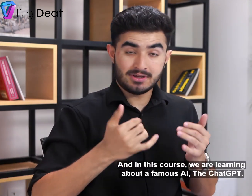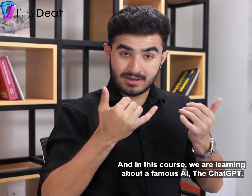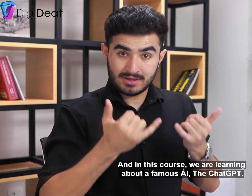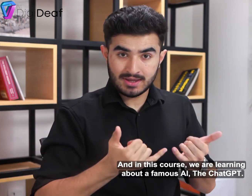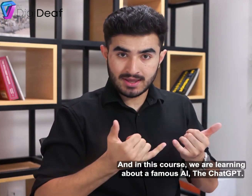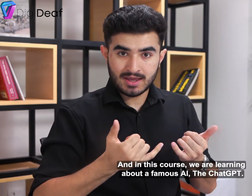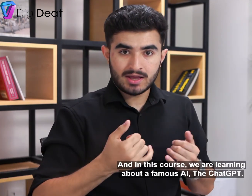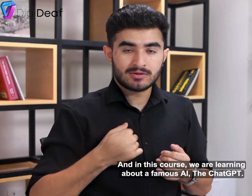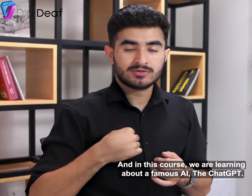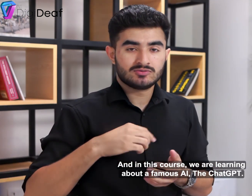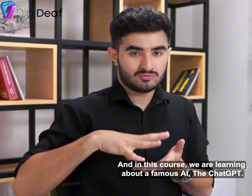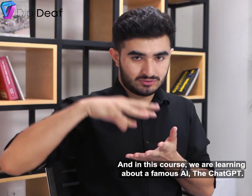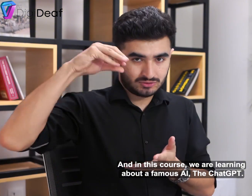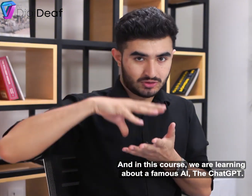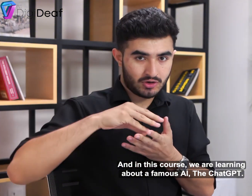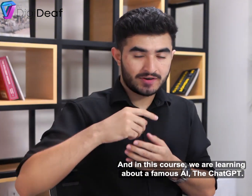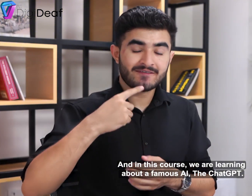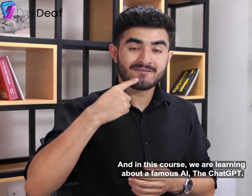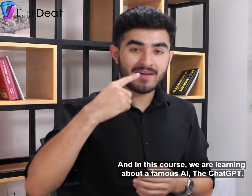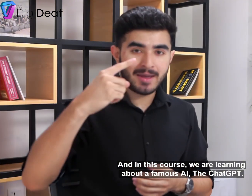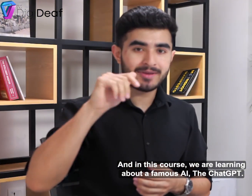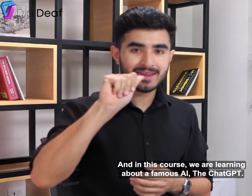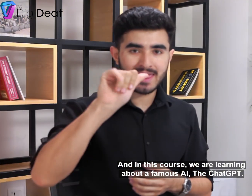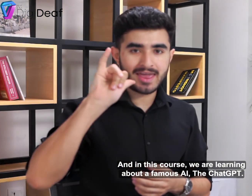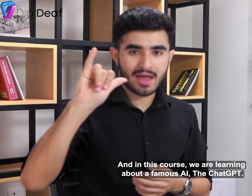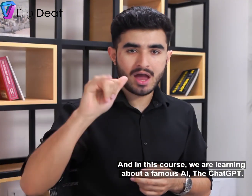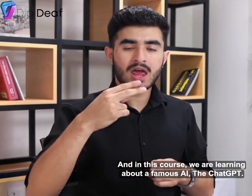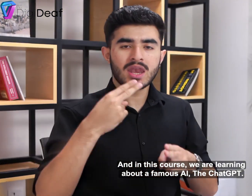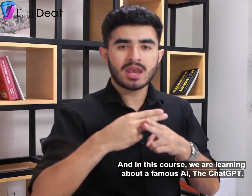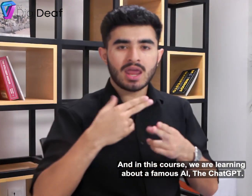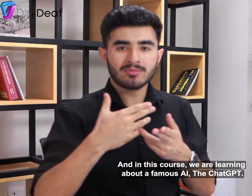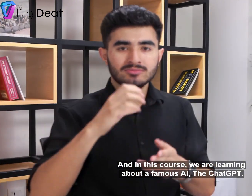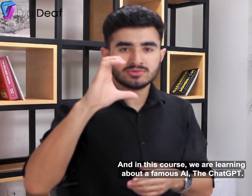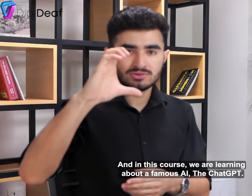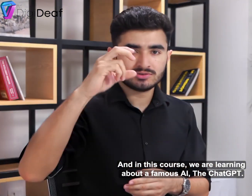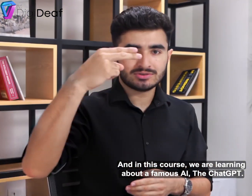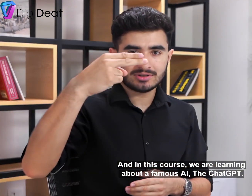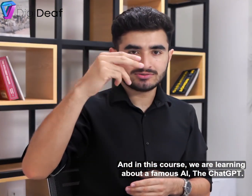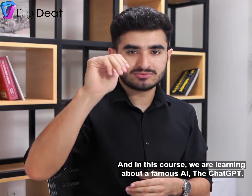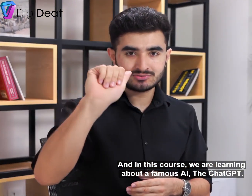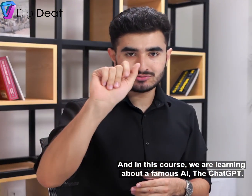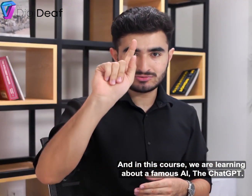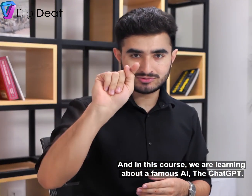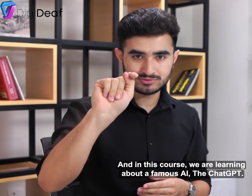And in this course, we are learning about a famous AI, the ChatGPT.